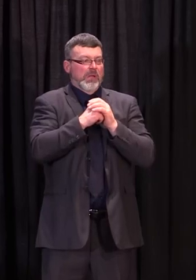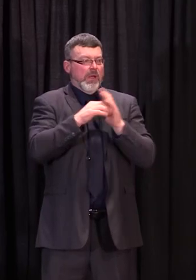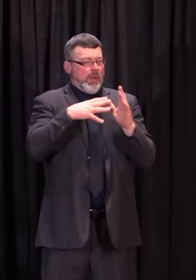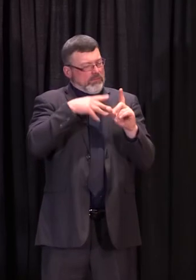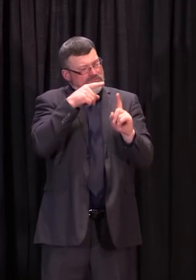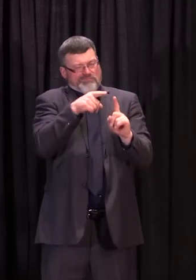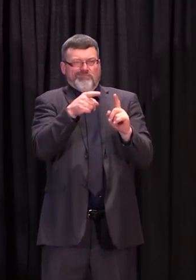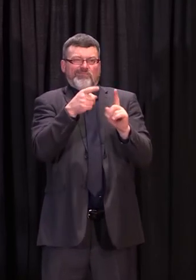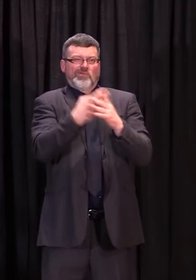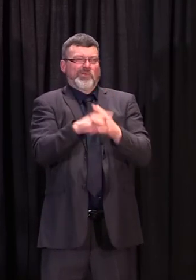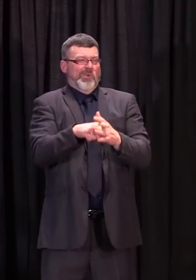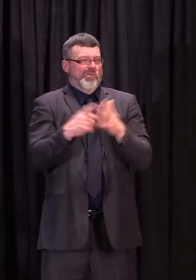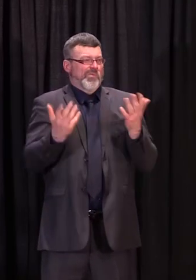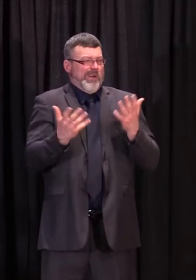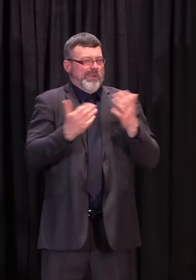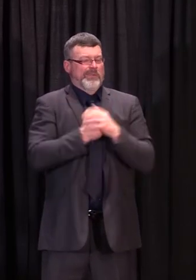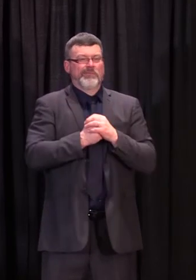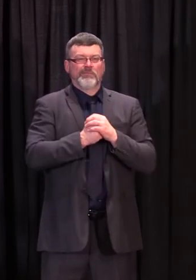started.